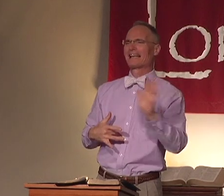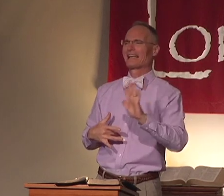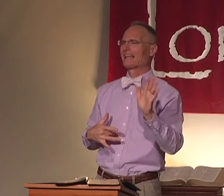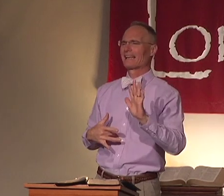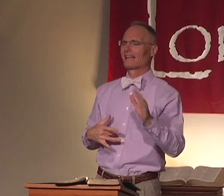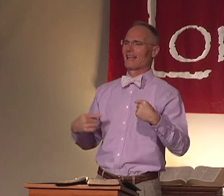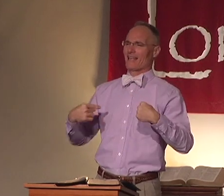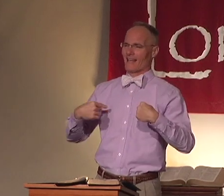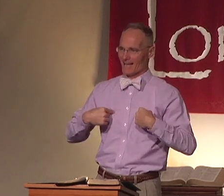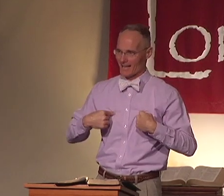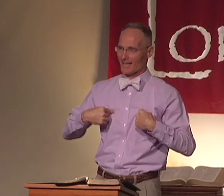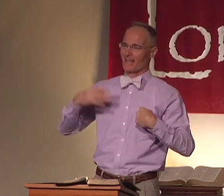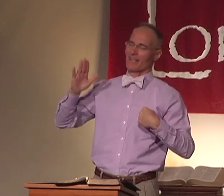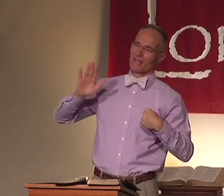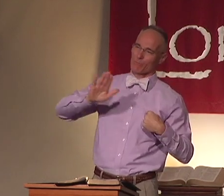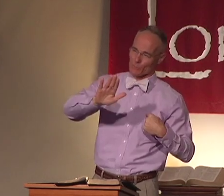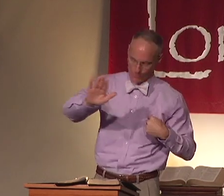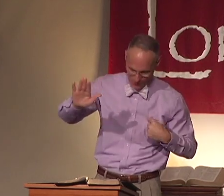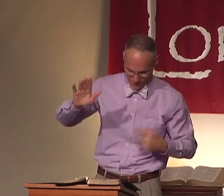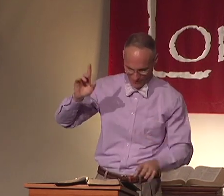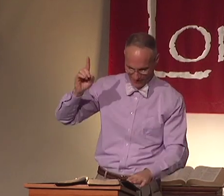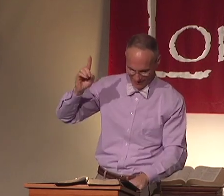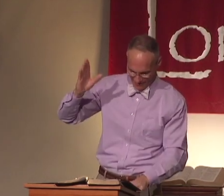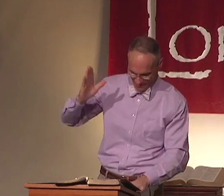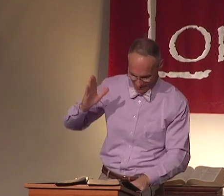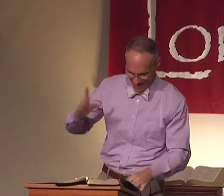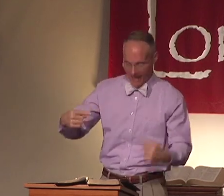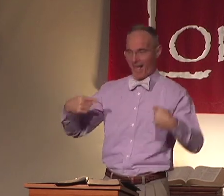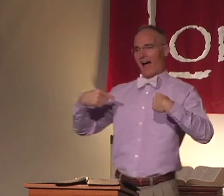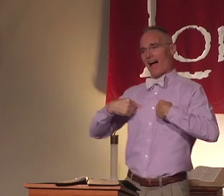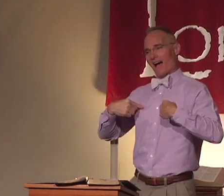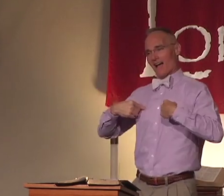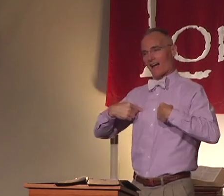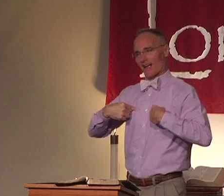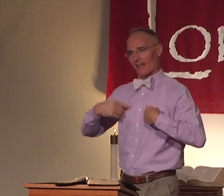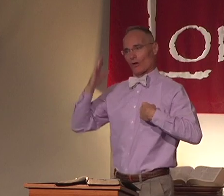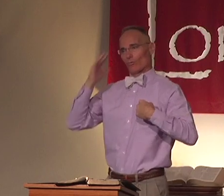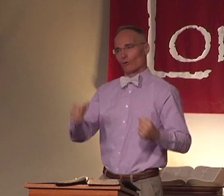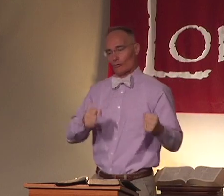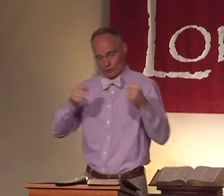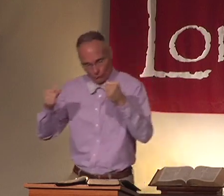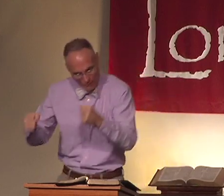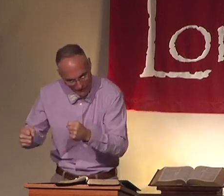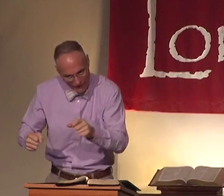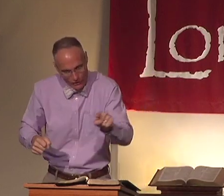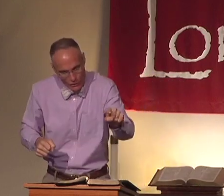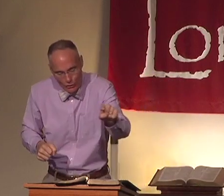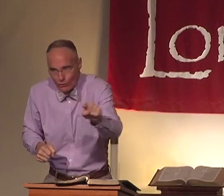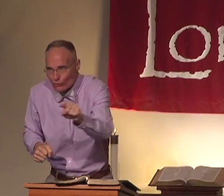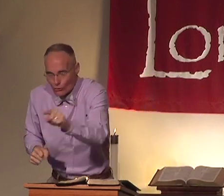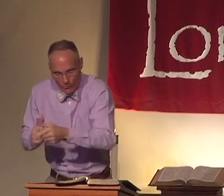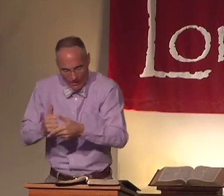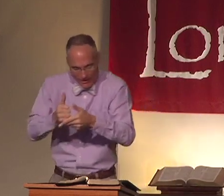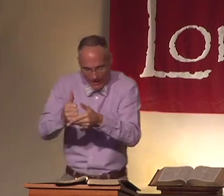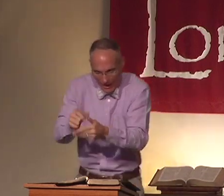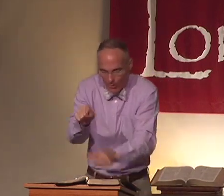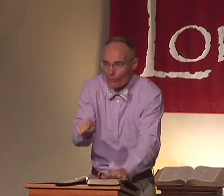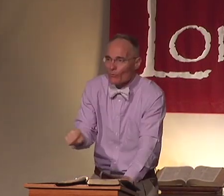Don't be discouraged, for I am your God. I will strengthen you and help